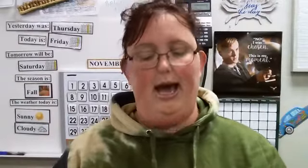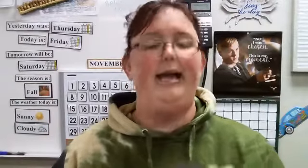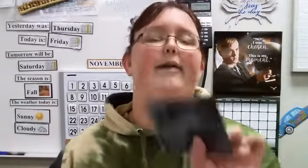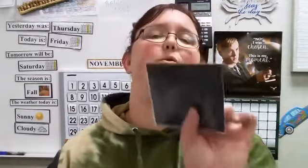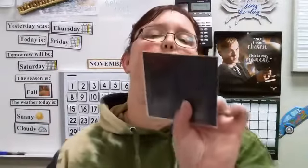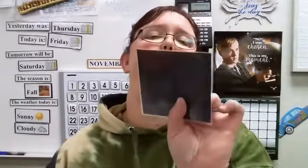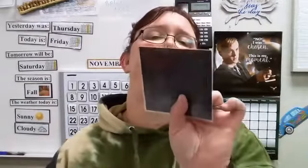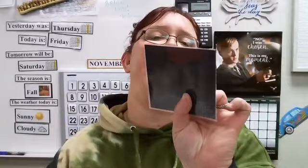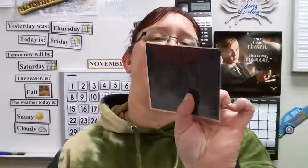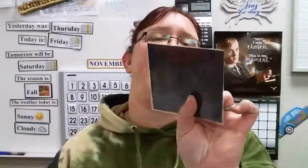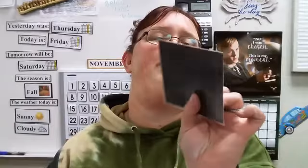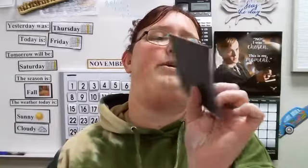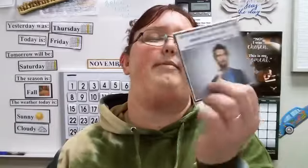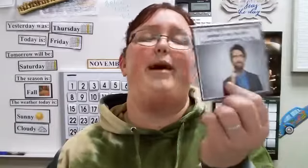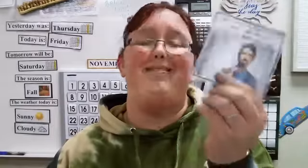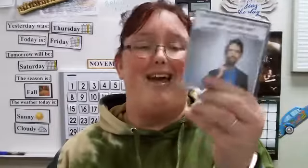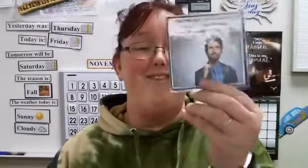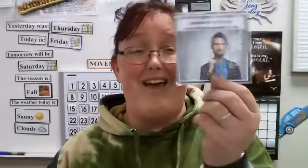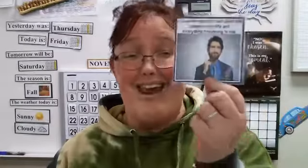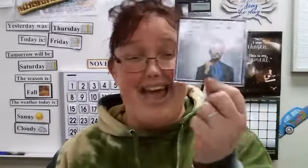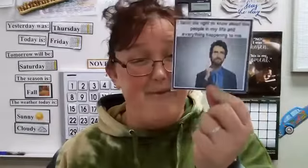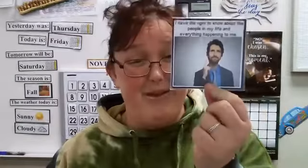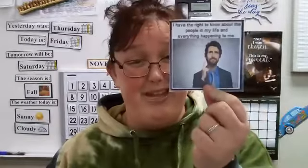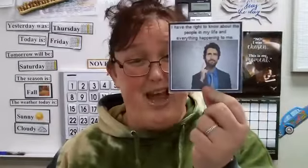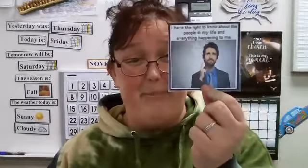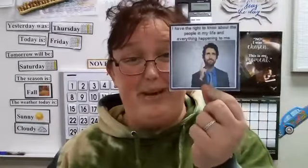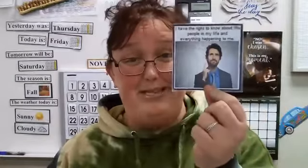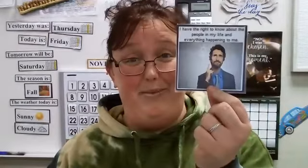I have the right to know about the people in my life and everything happening to me.